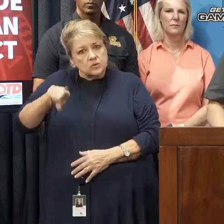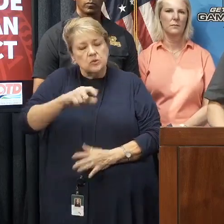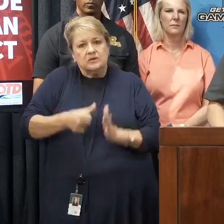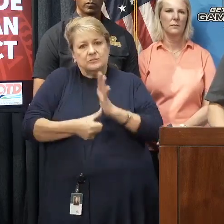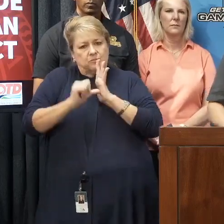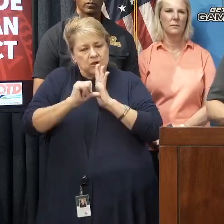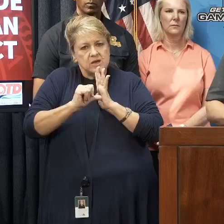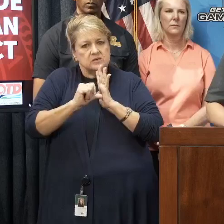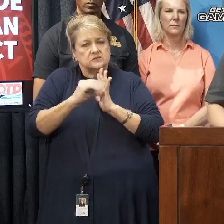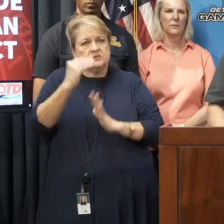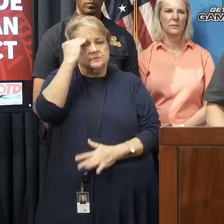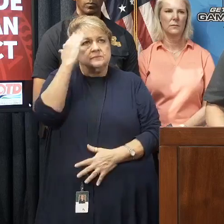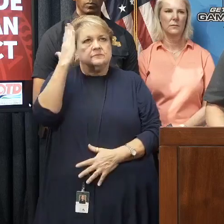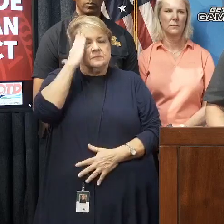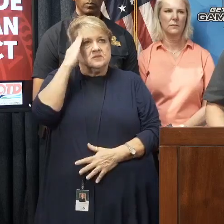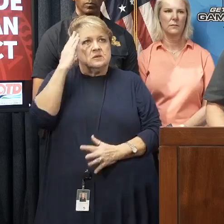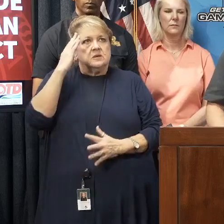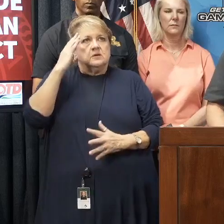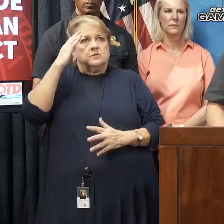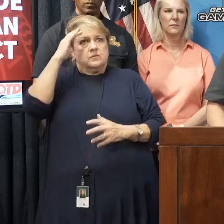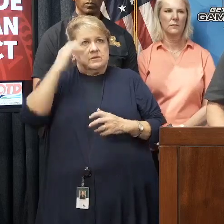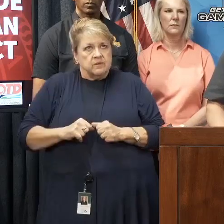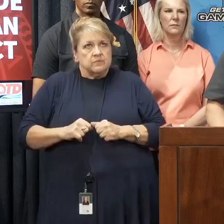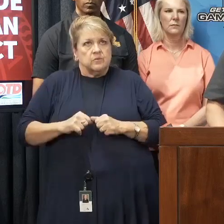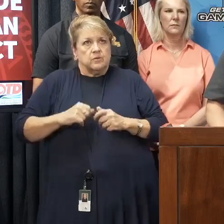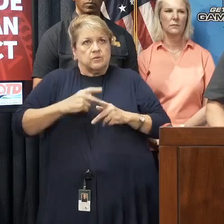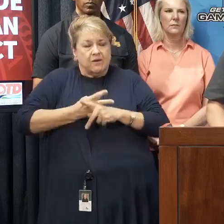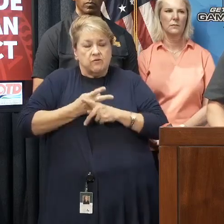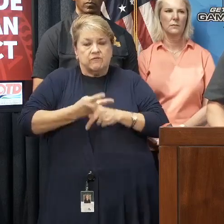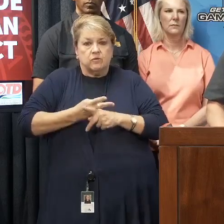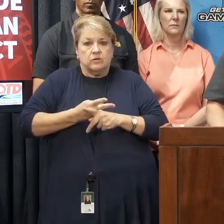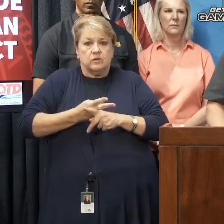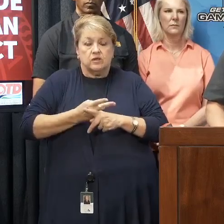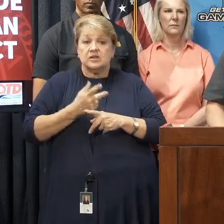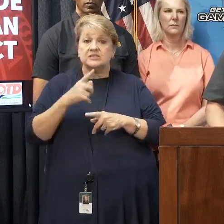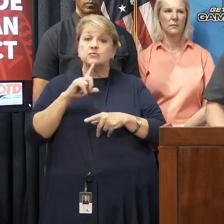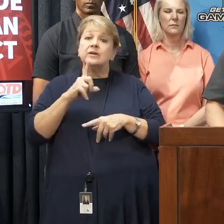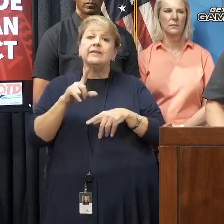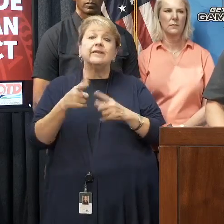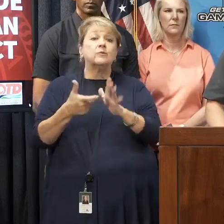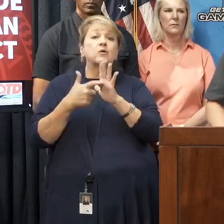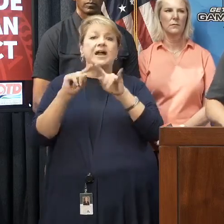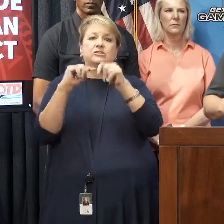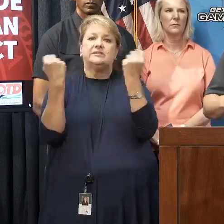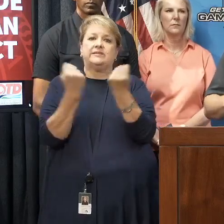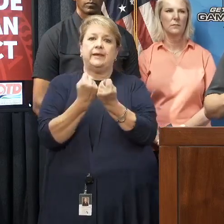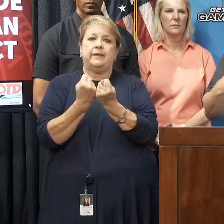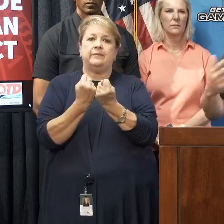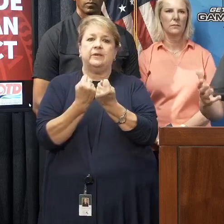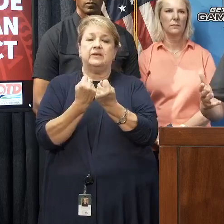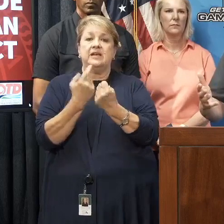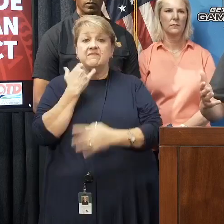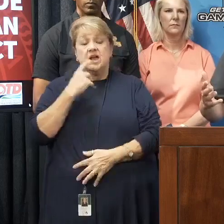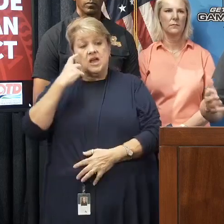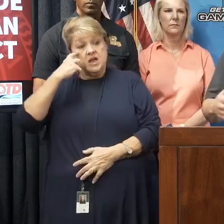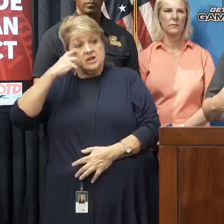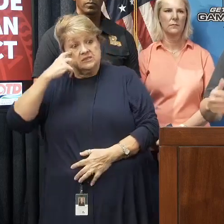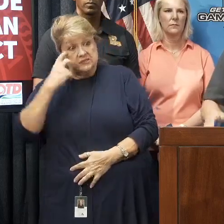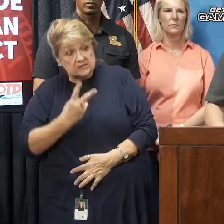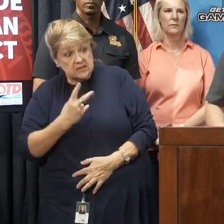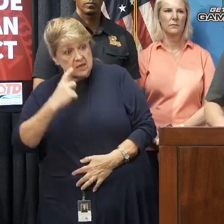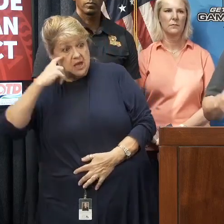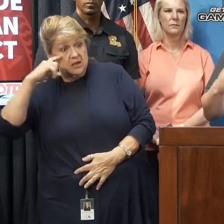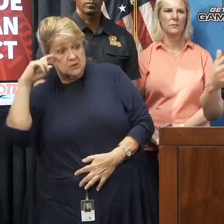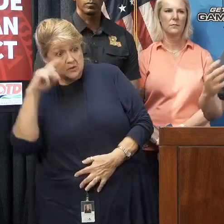conference, through a variety of other messaging techniques, because it does take teamwork so that if someone does see something that has